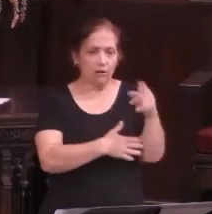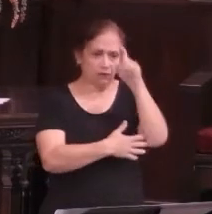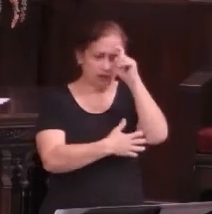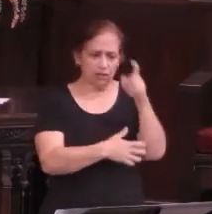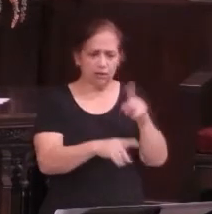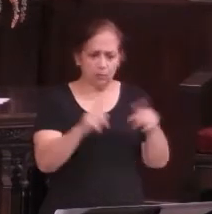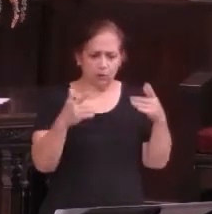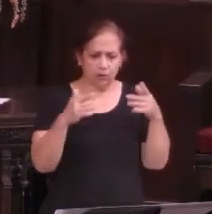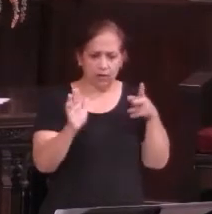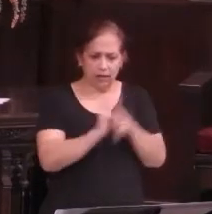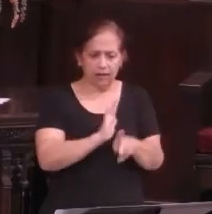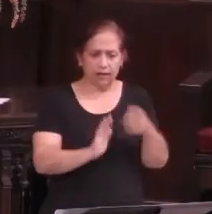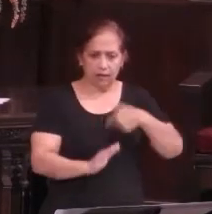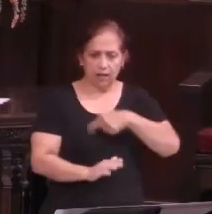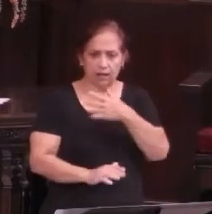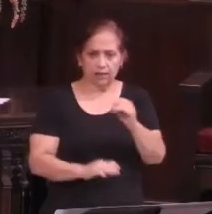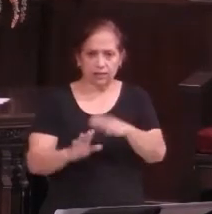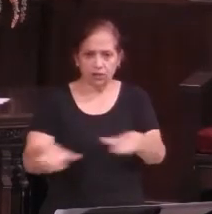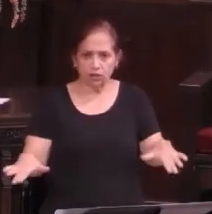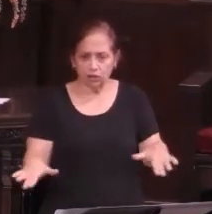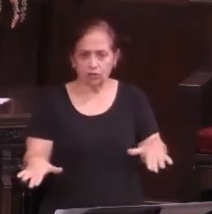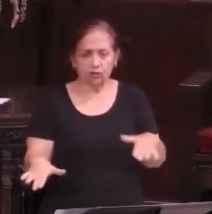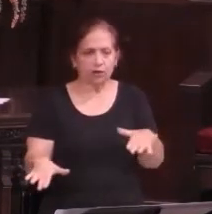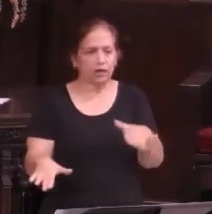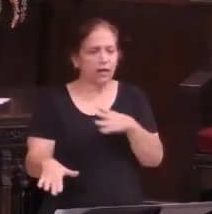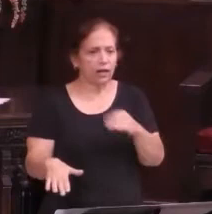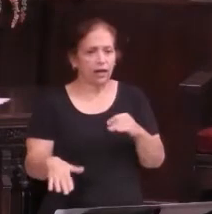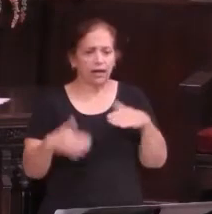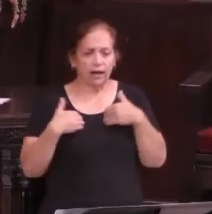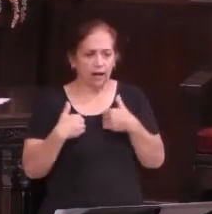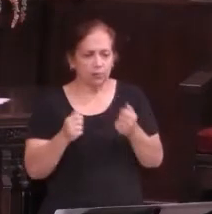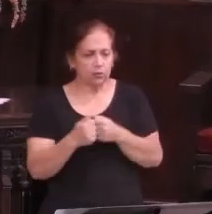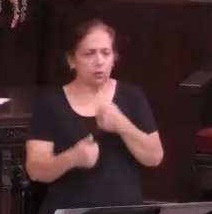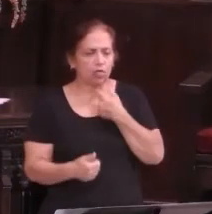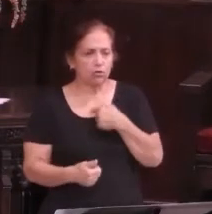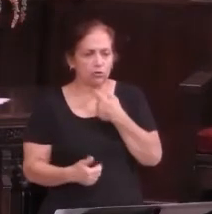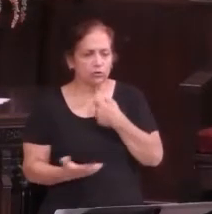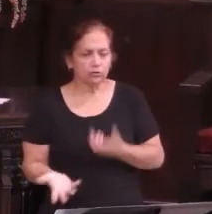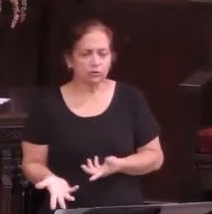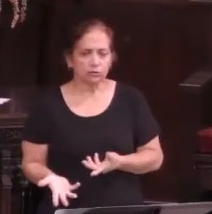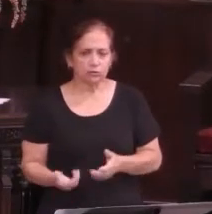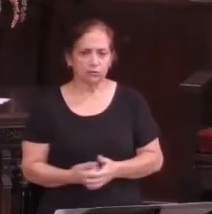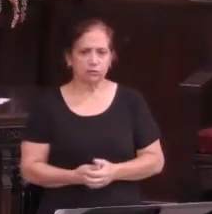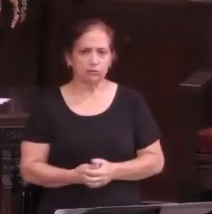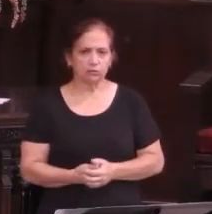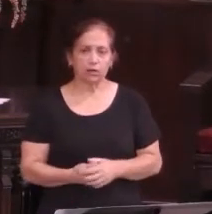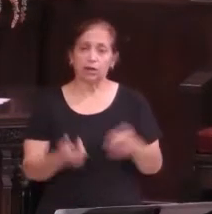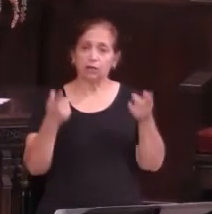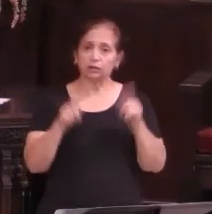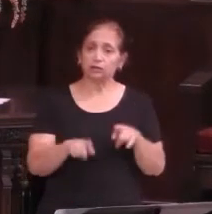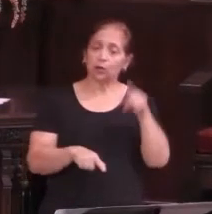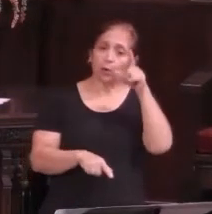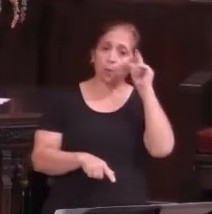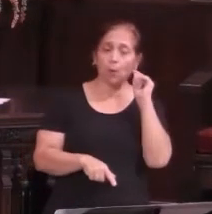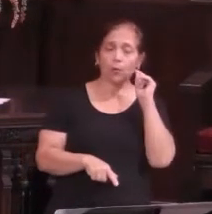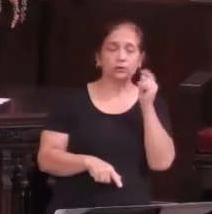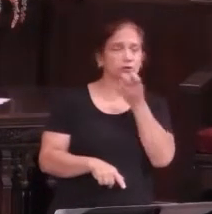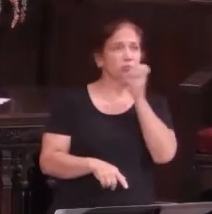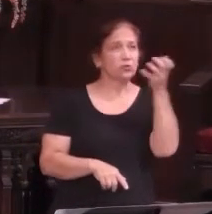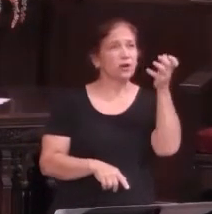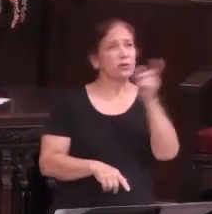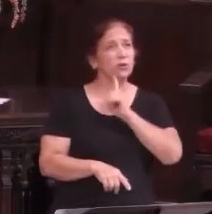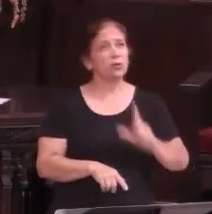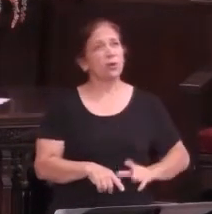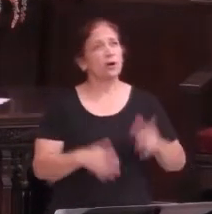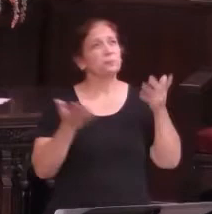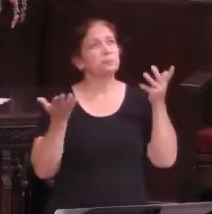kill us and our children and livestock with thirst?" So Moses cried out to the